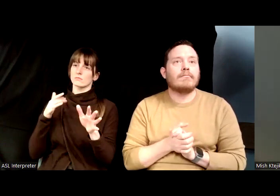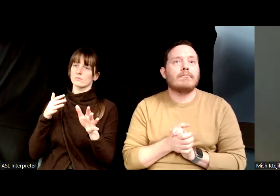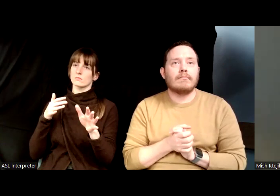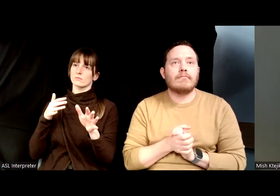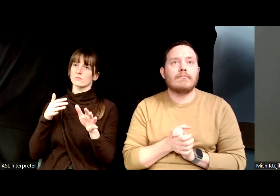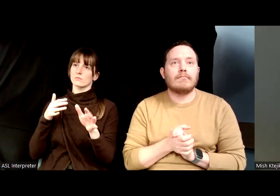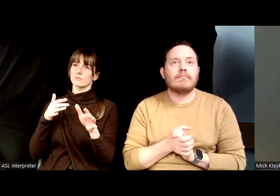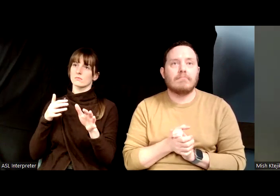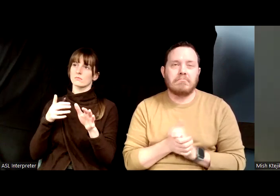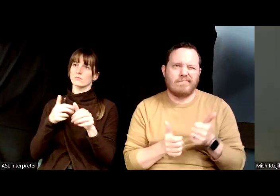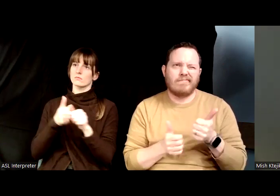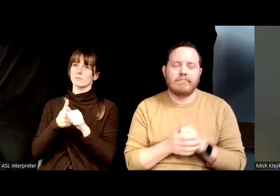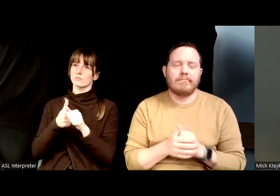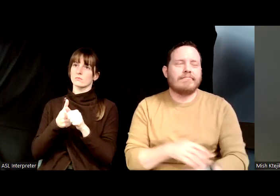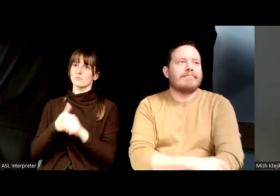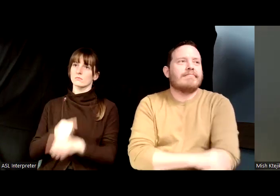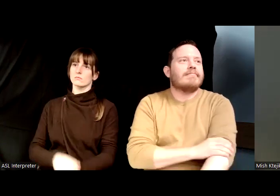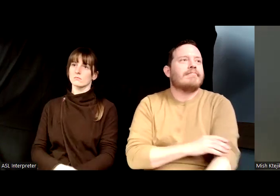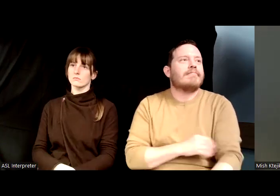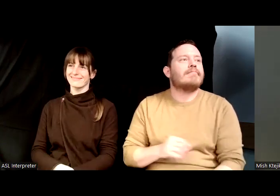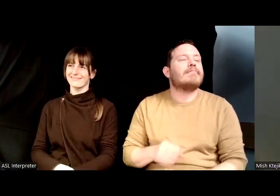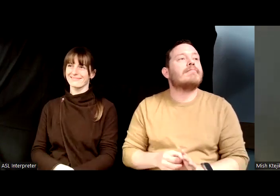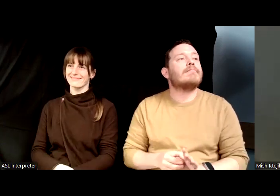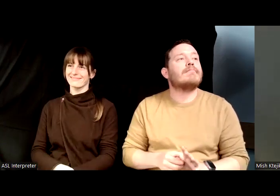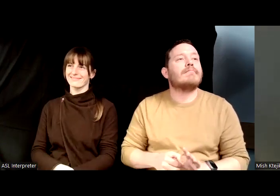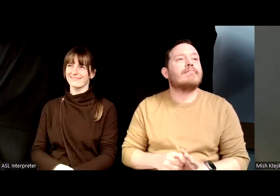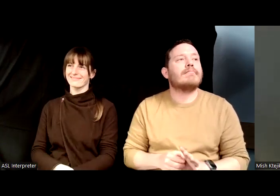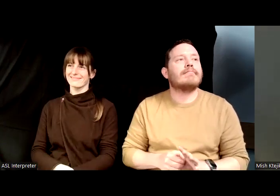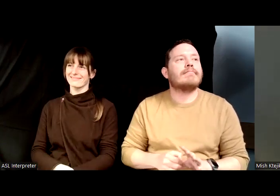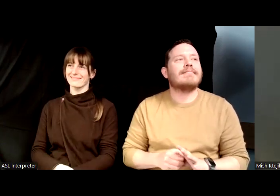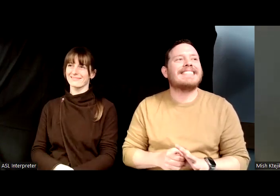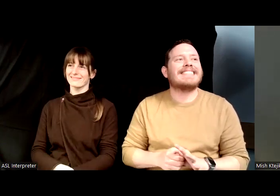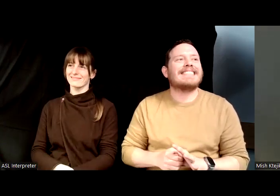through VRI. I'm guessing, just as the interpreter, think about that.